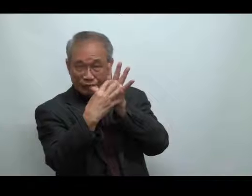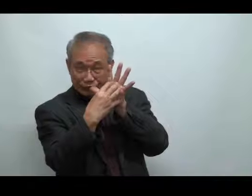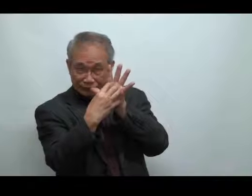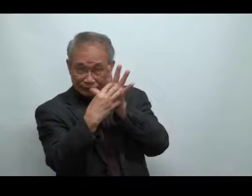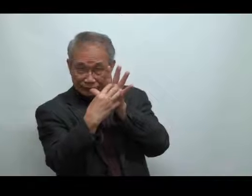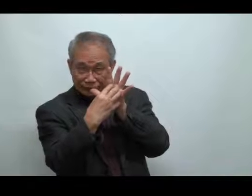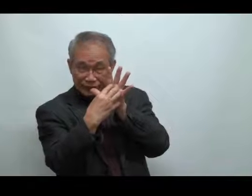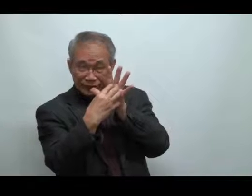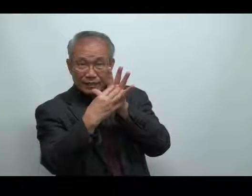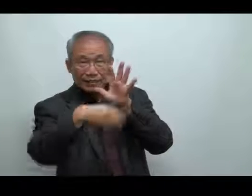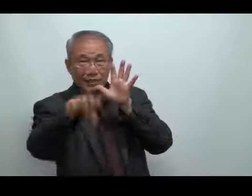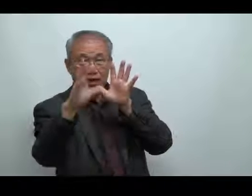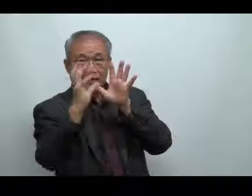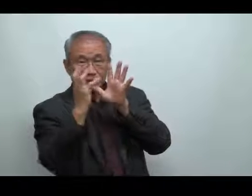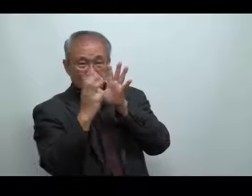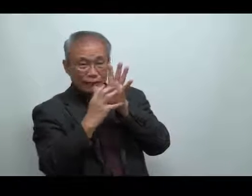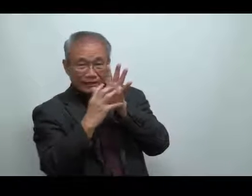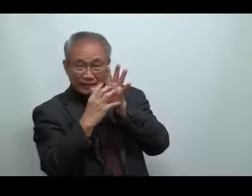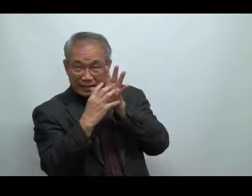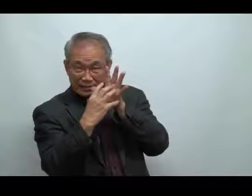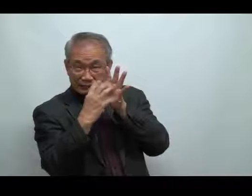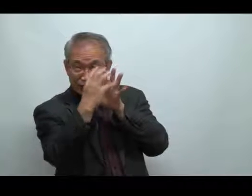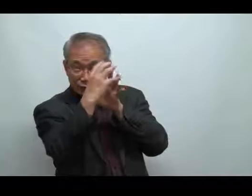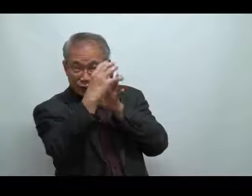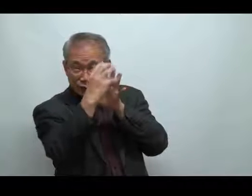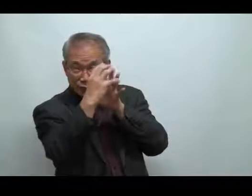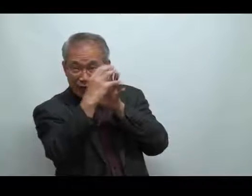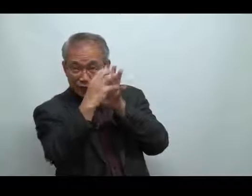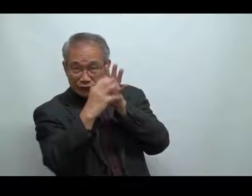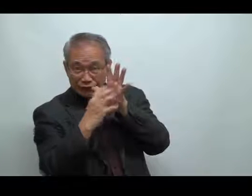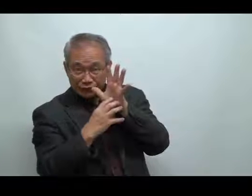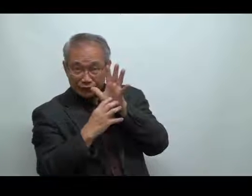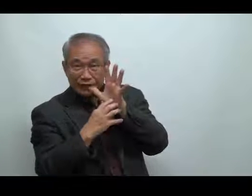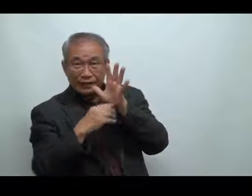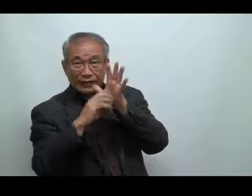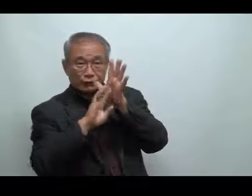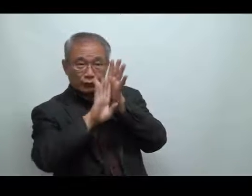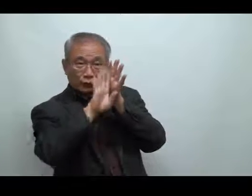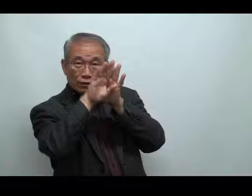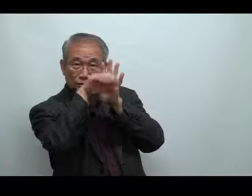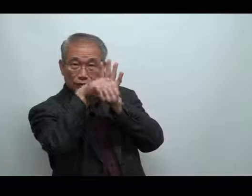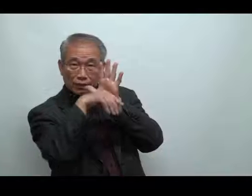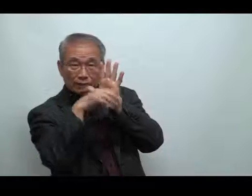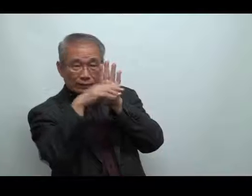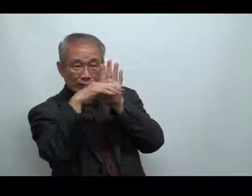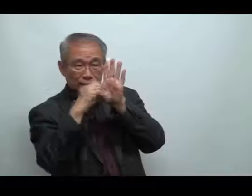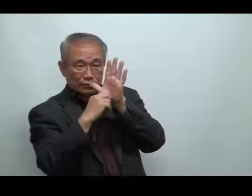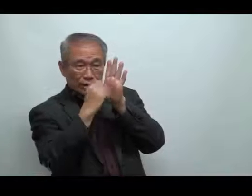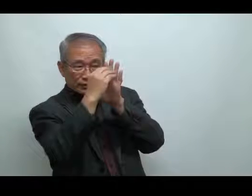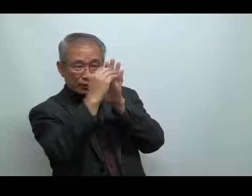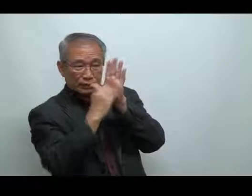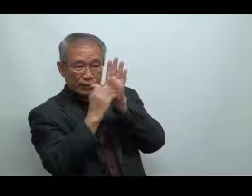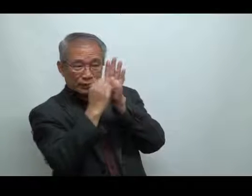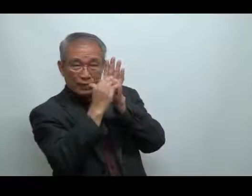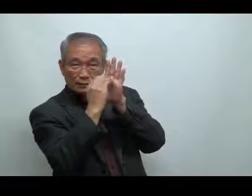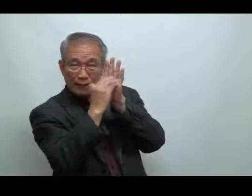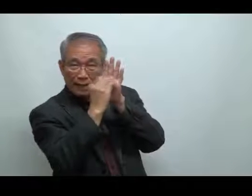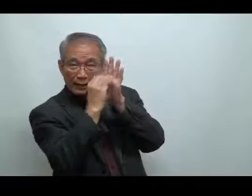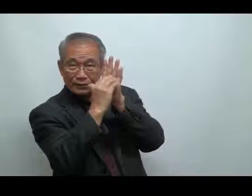registers of your voice, your resonance of each register, and how to cross each other. By the way, crossing each other, that area